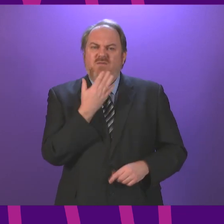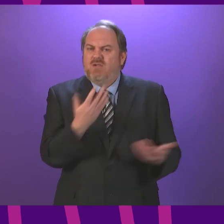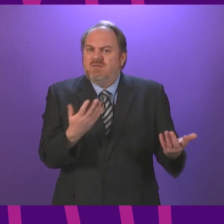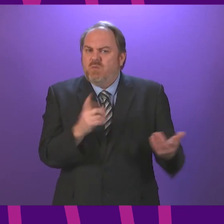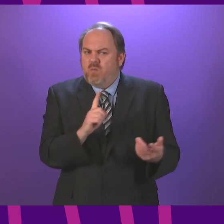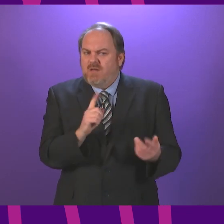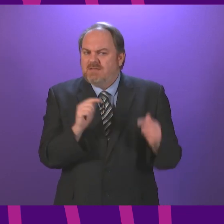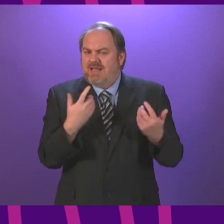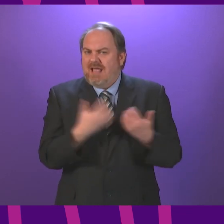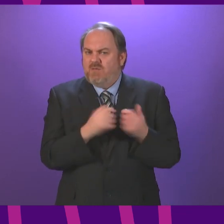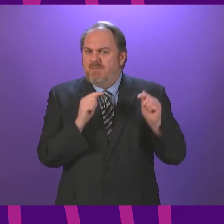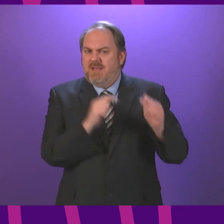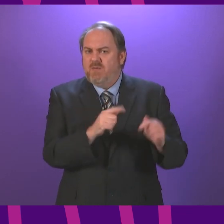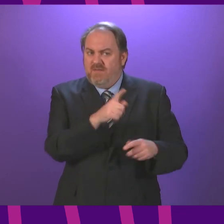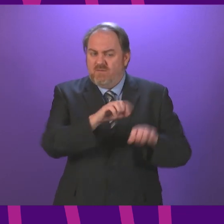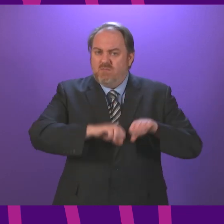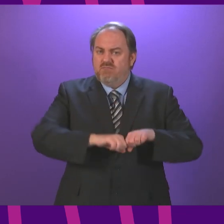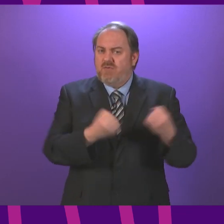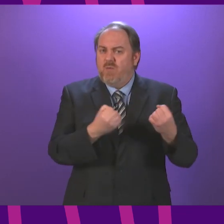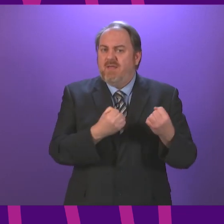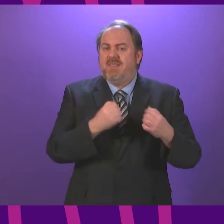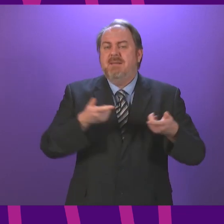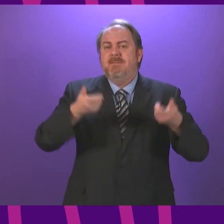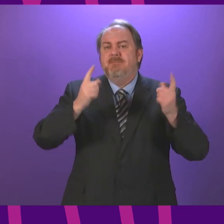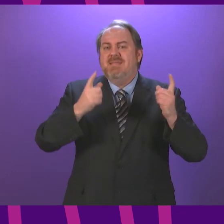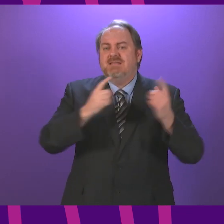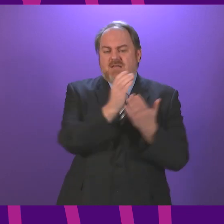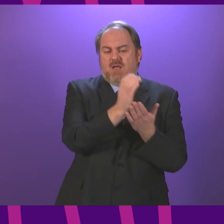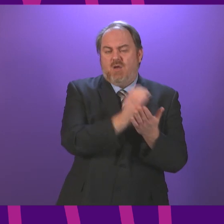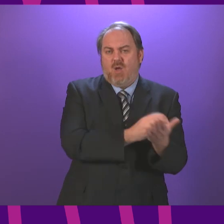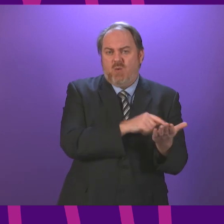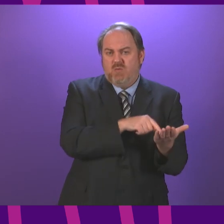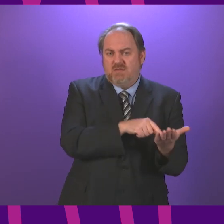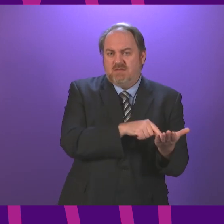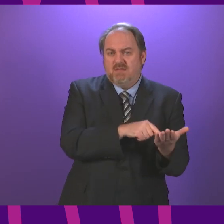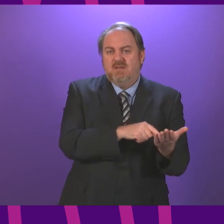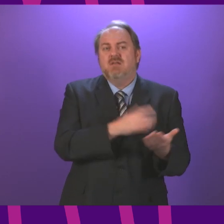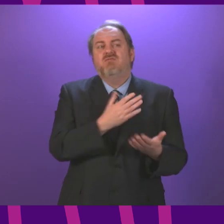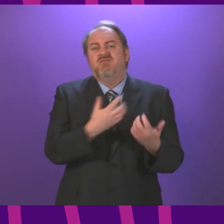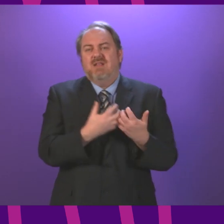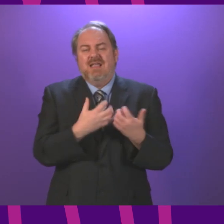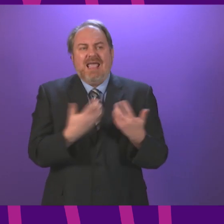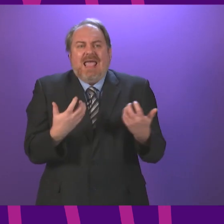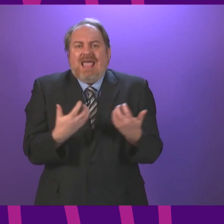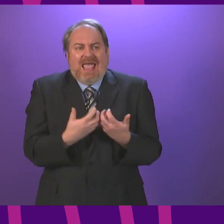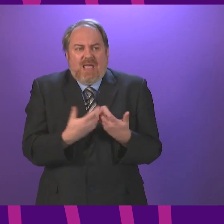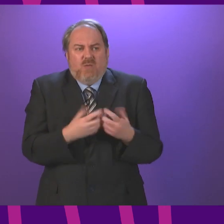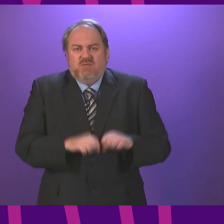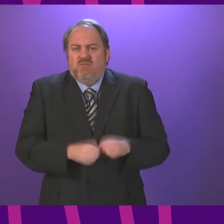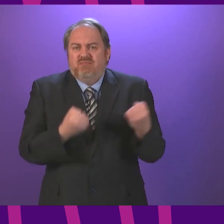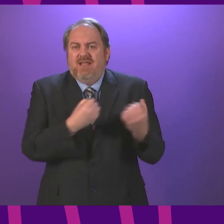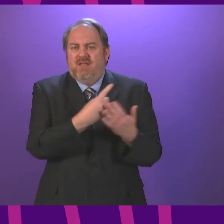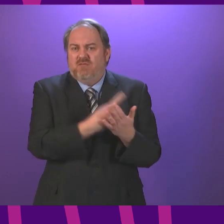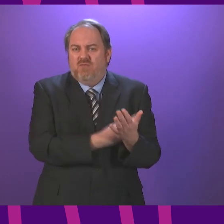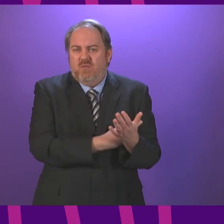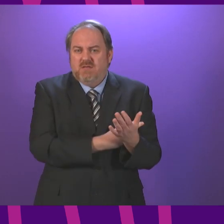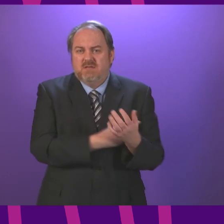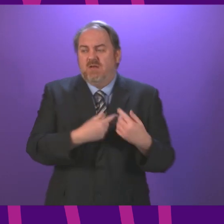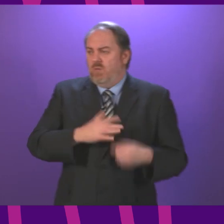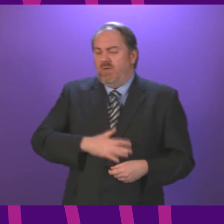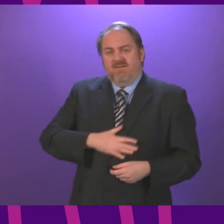if Nicola Sturgeon broke the ministerial code. The argument is only about how badly she broke it. We believe that the